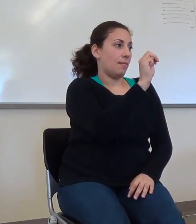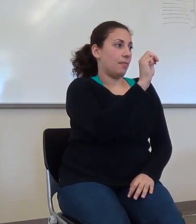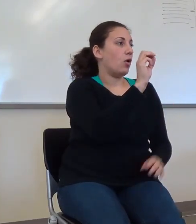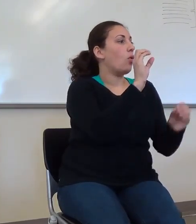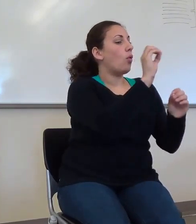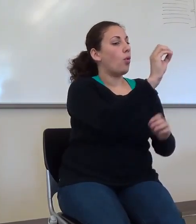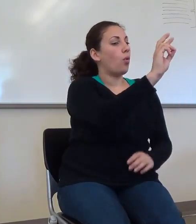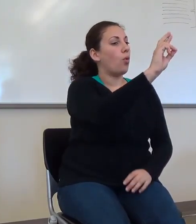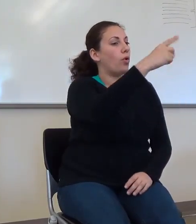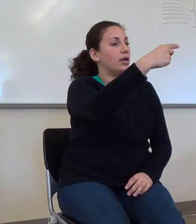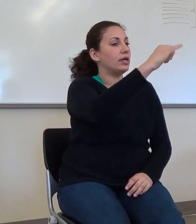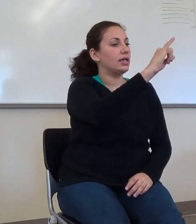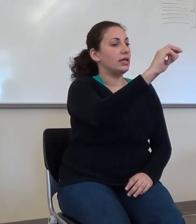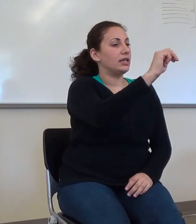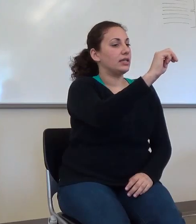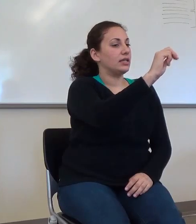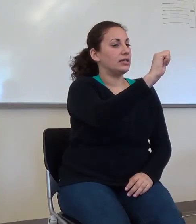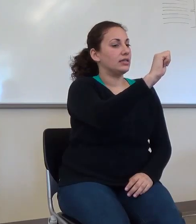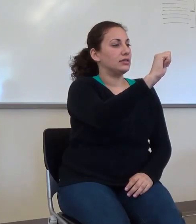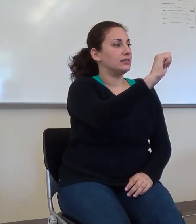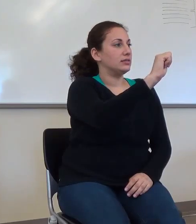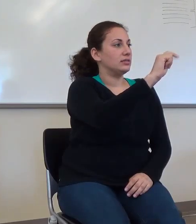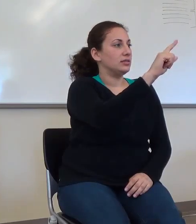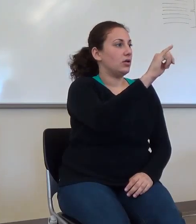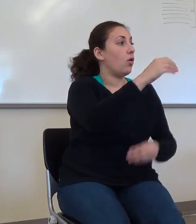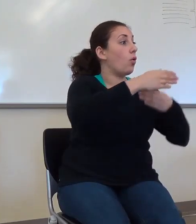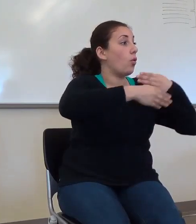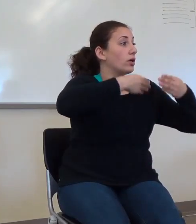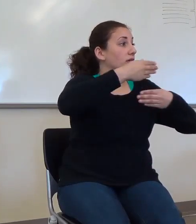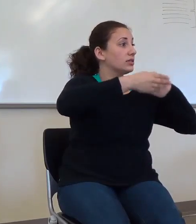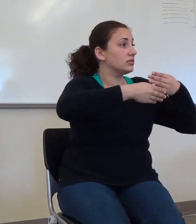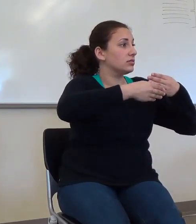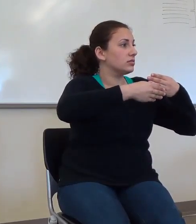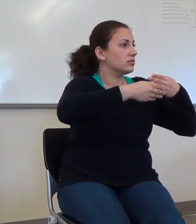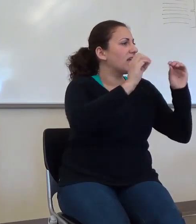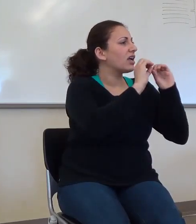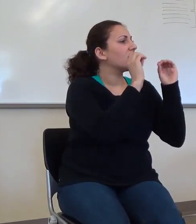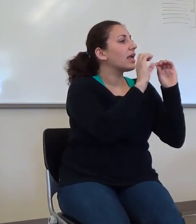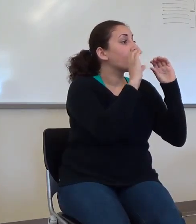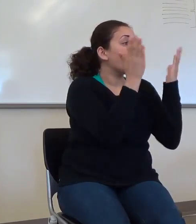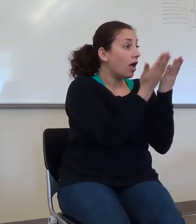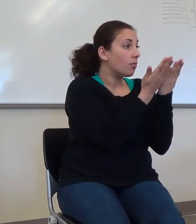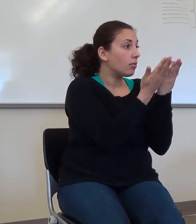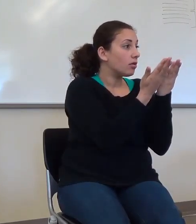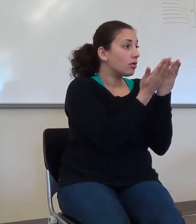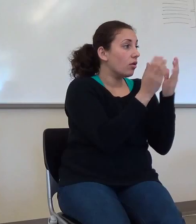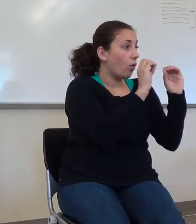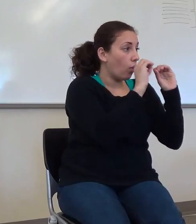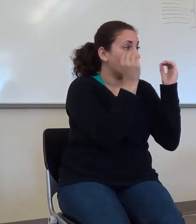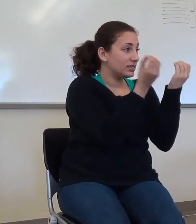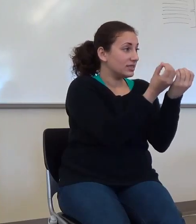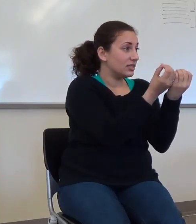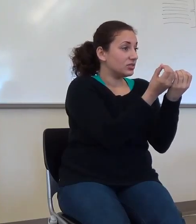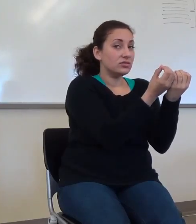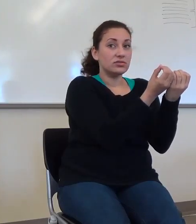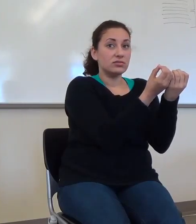International. All these things refer to it too. Members, it. So could you make